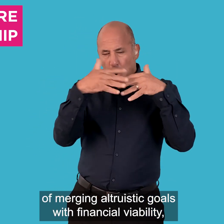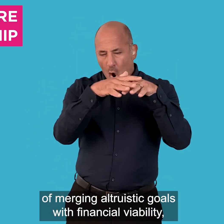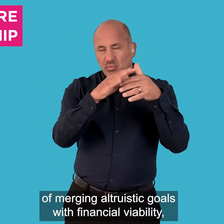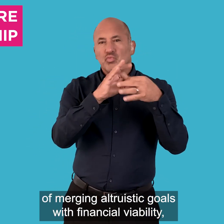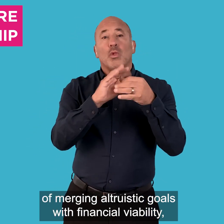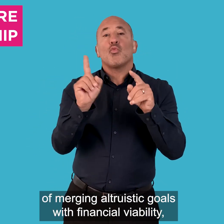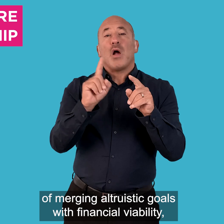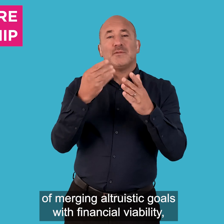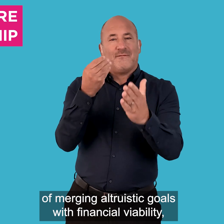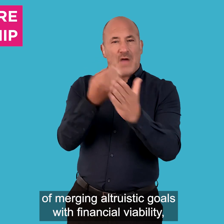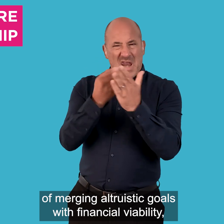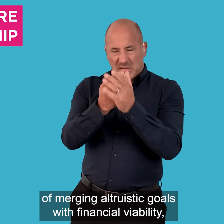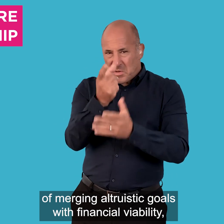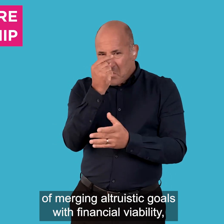with financial viability,